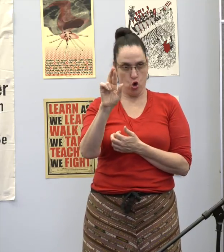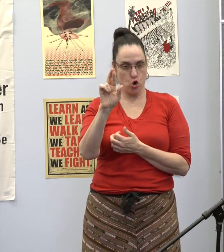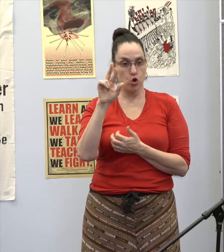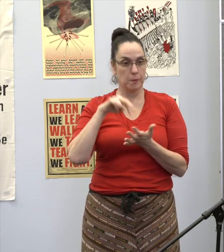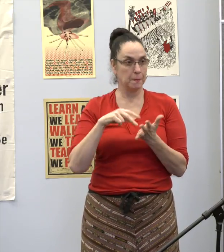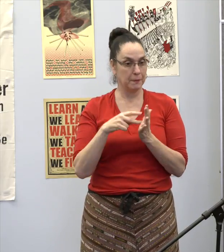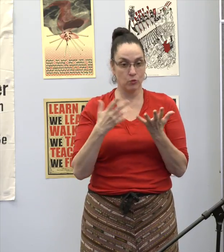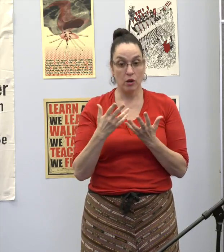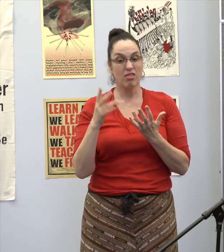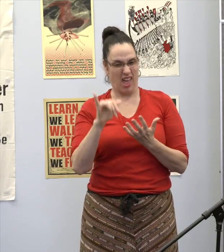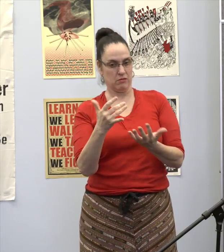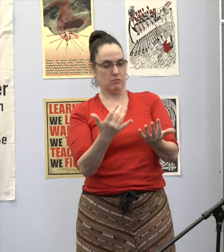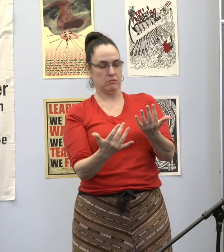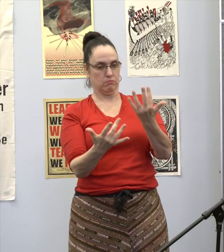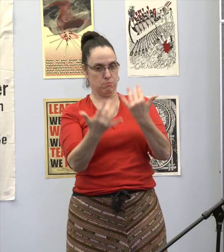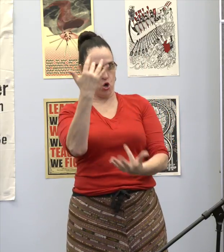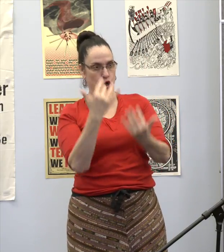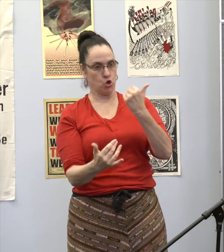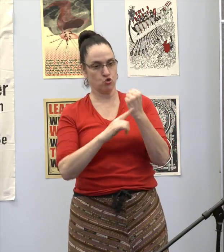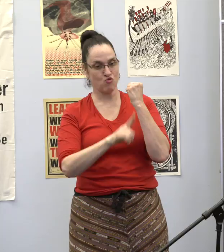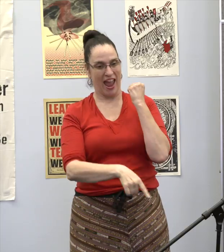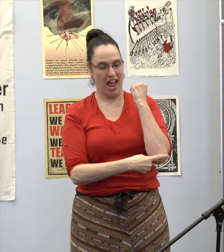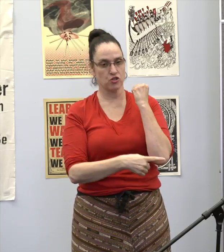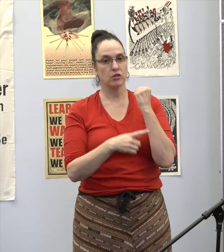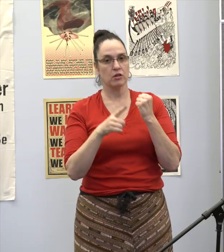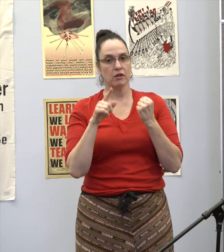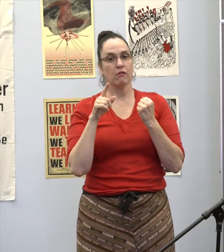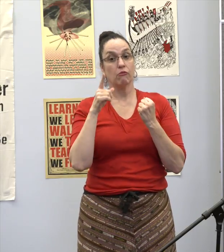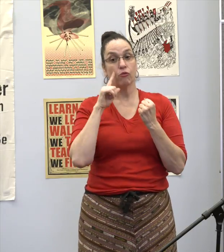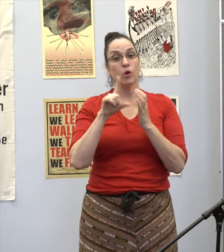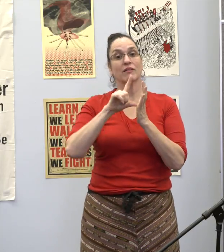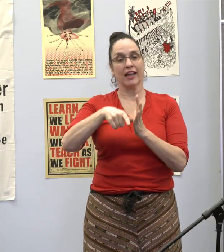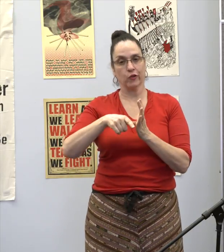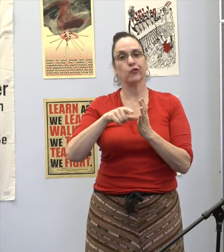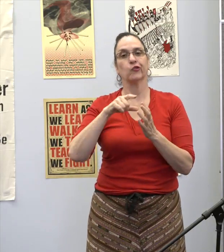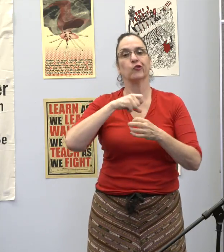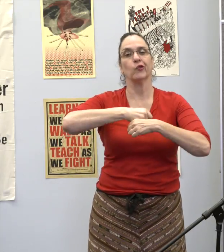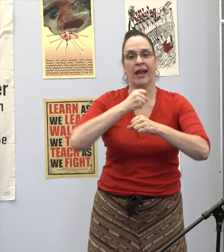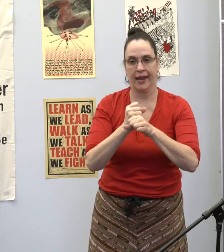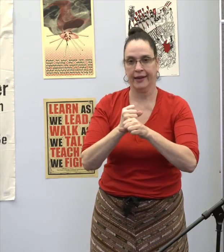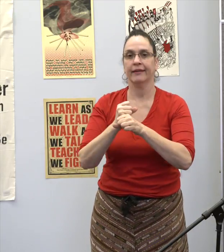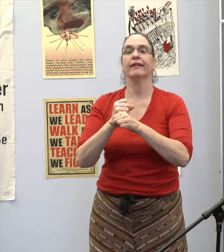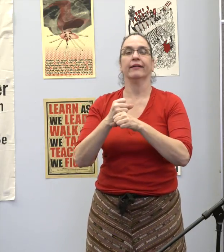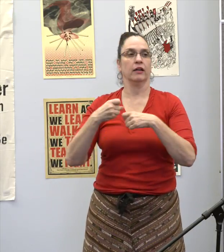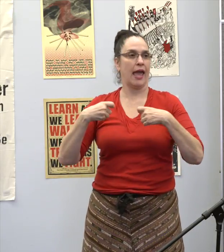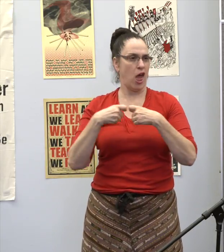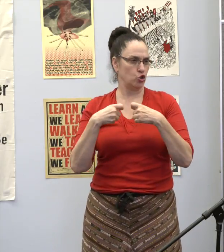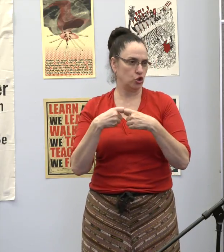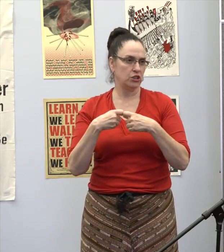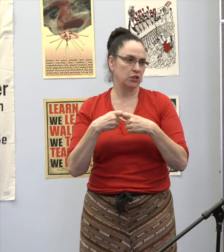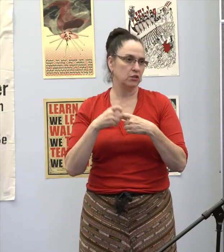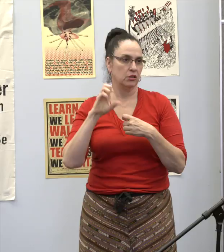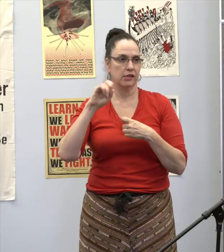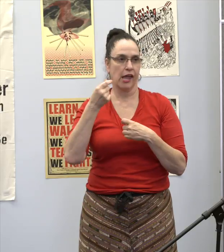an incinerator burns trash. This one would be producing energy. And it also releases